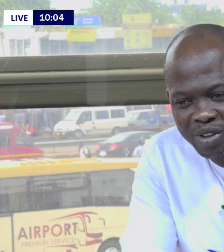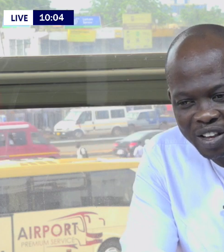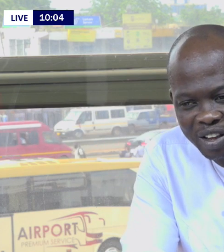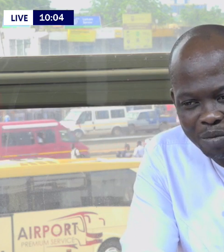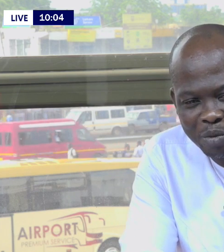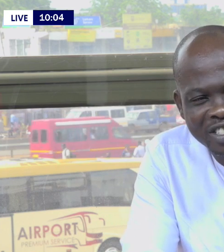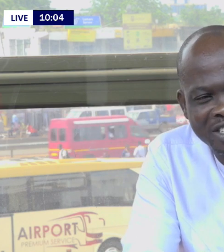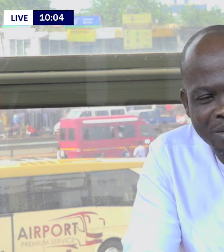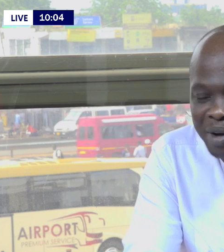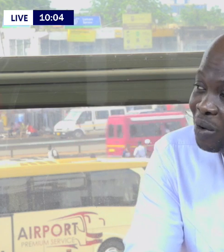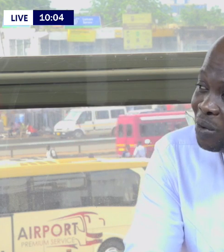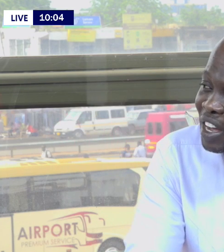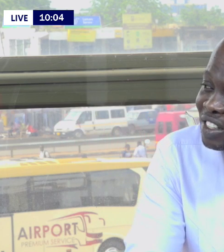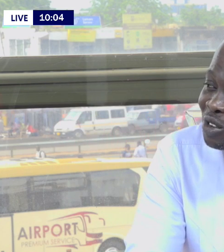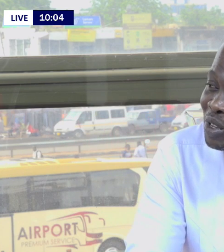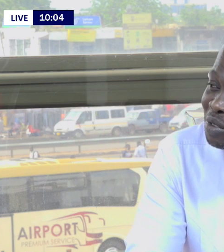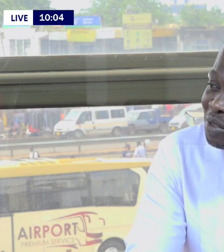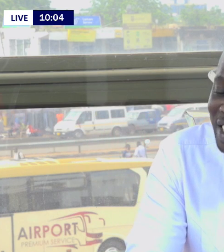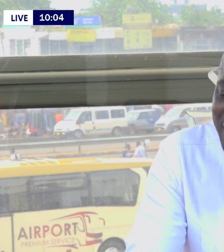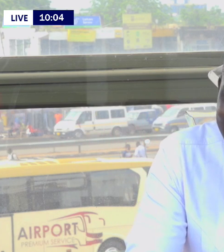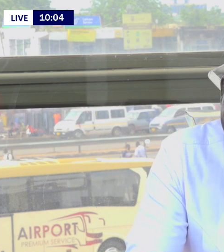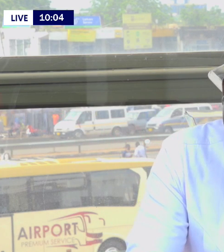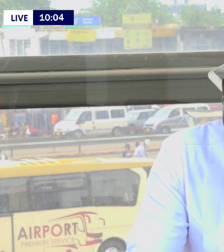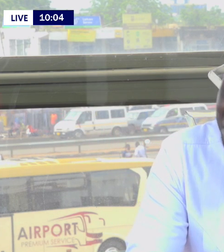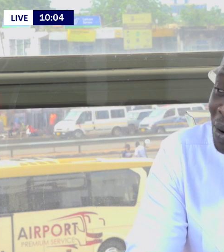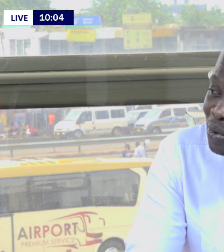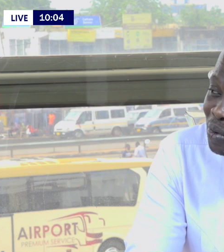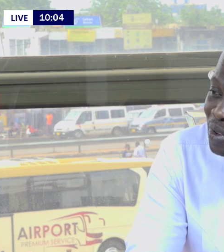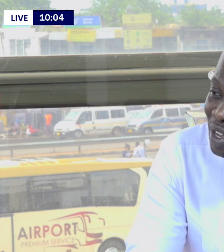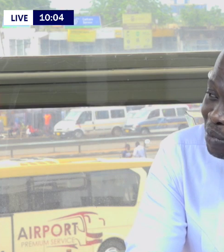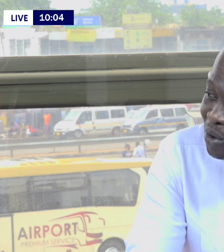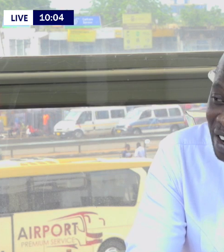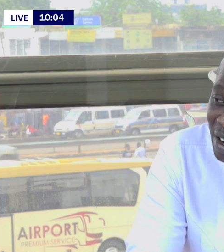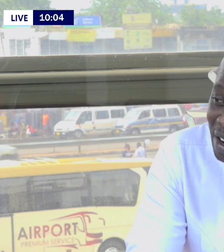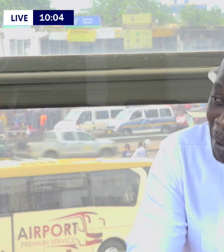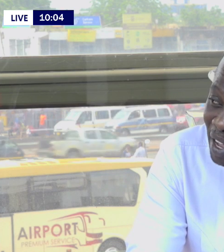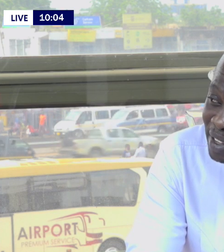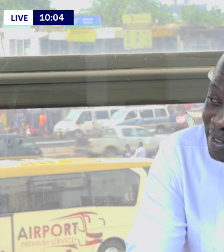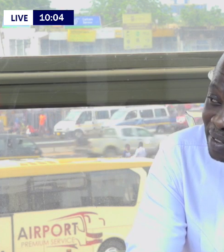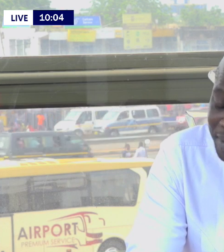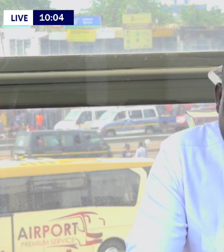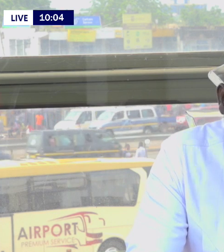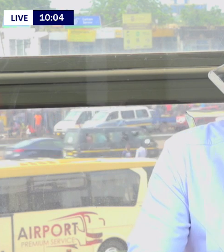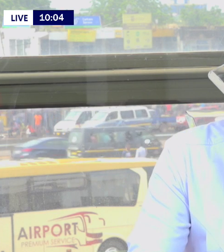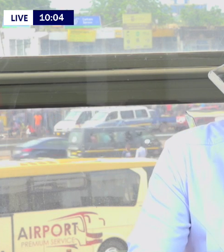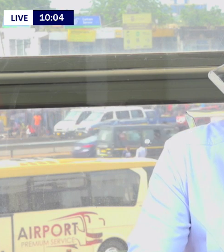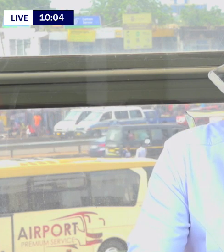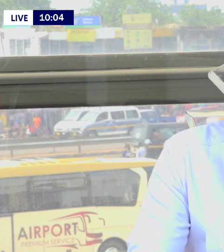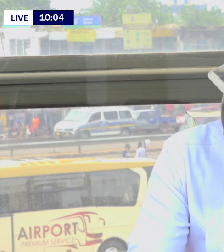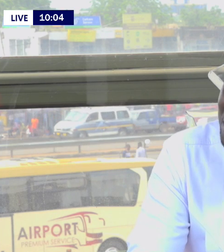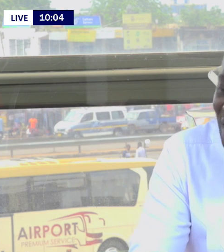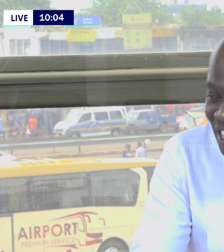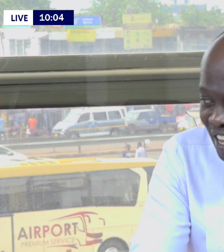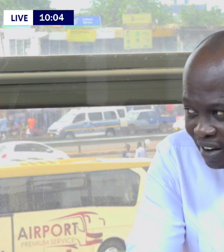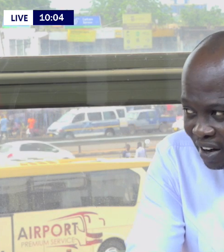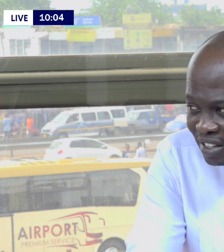ase no me position back has always been said yepo yempo yare we aba